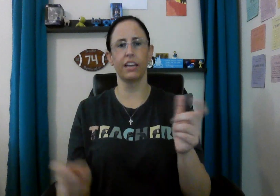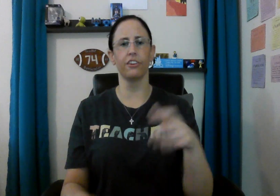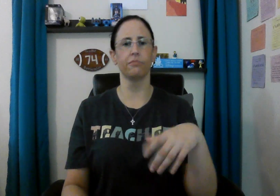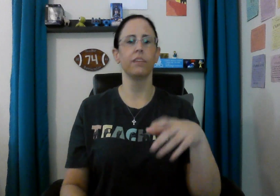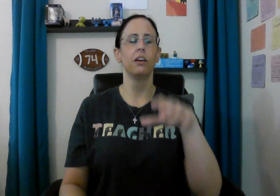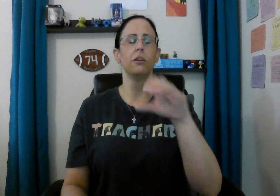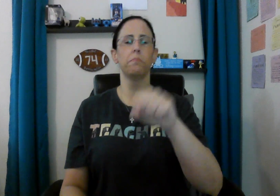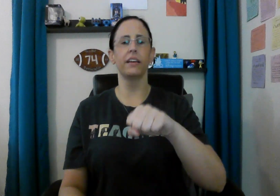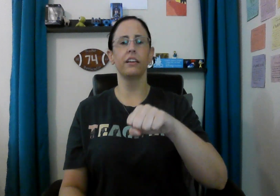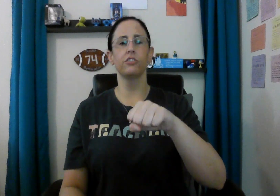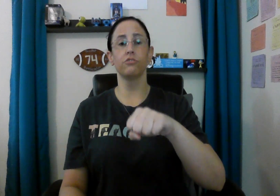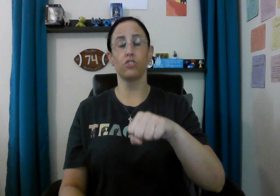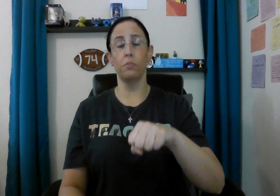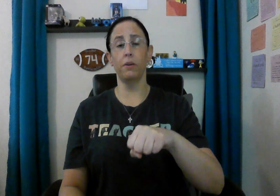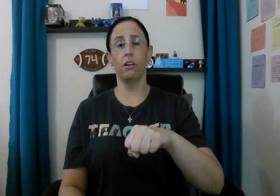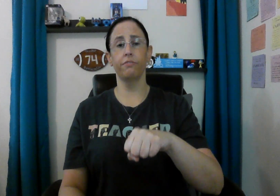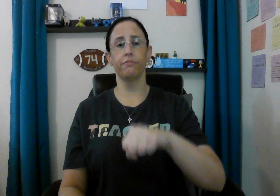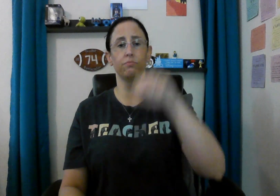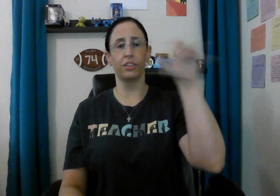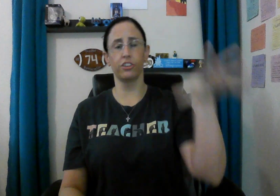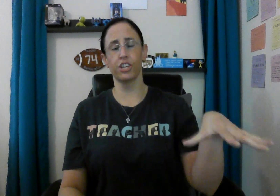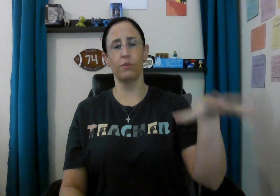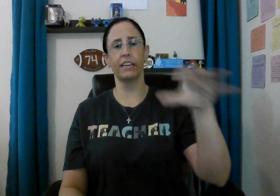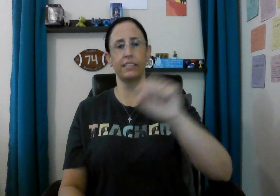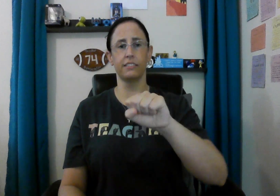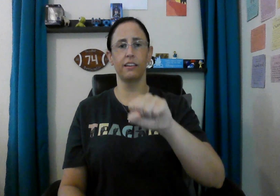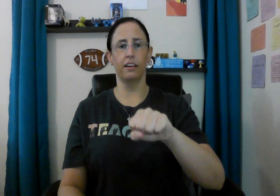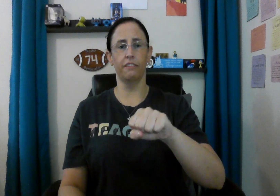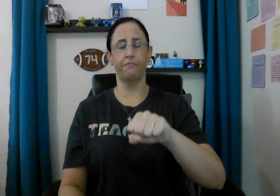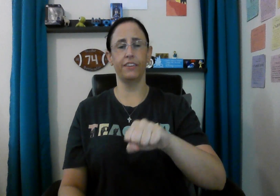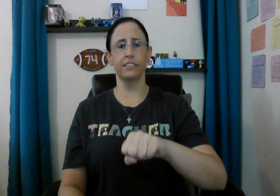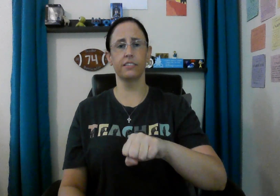together. But drop off, what they're showing is a fist